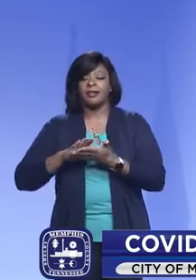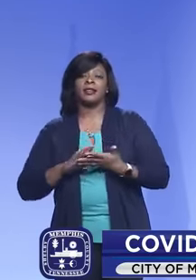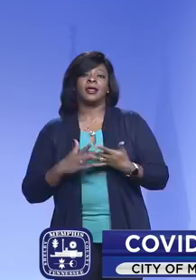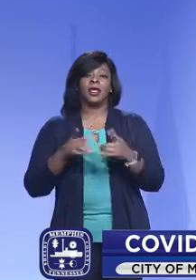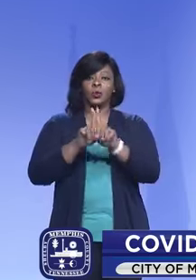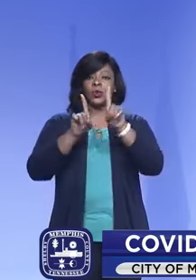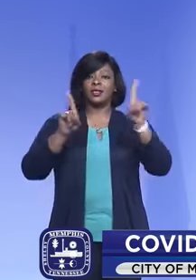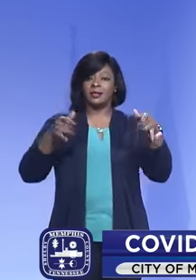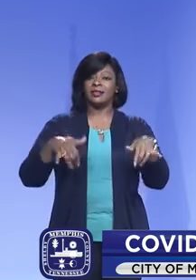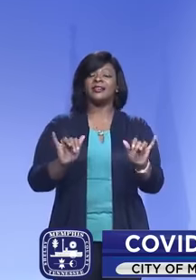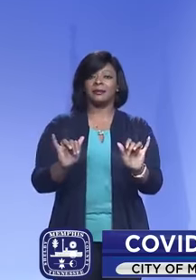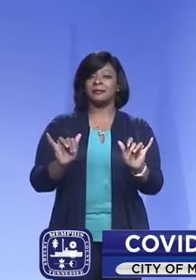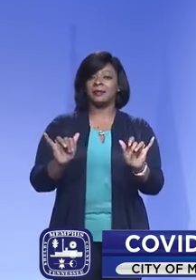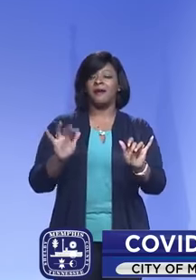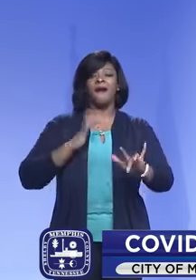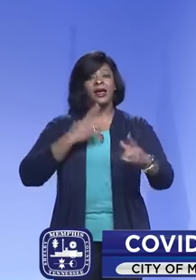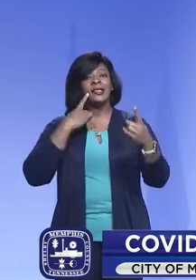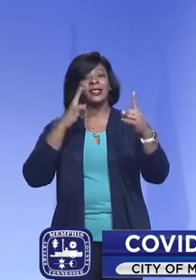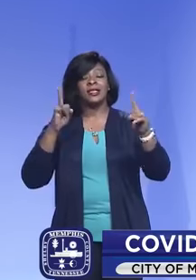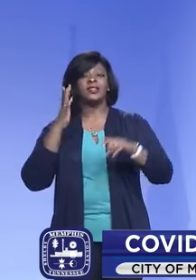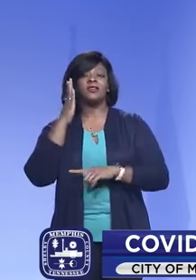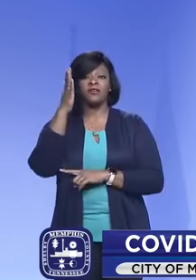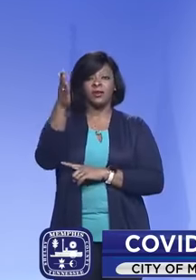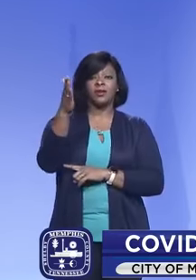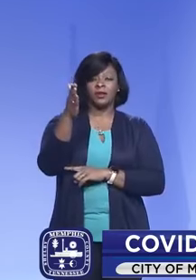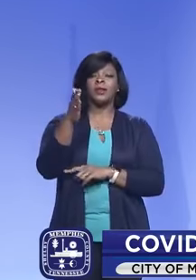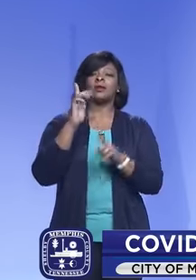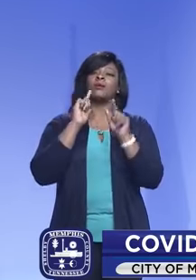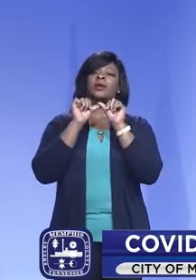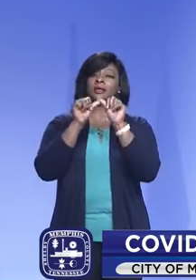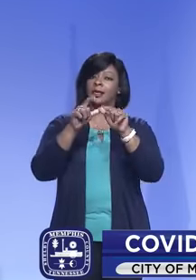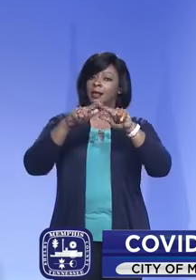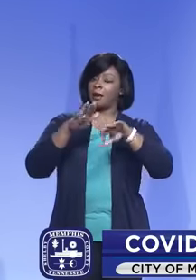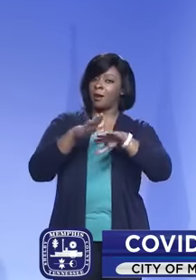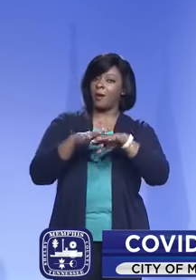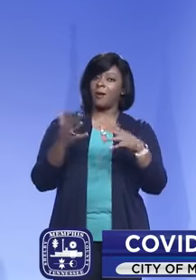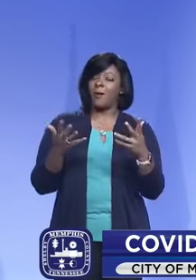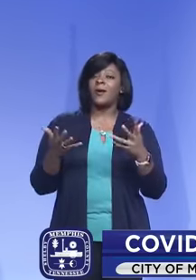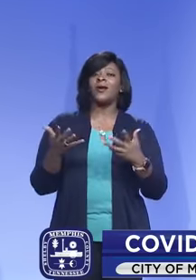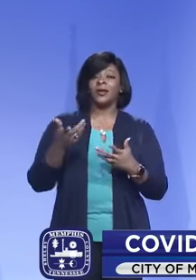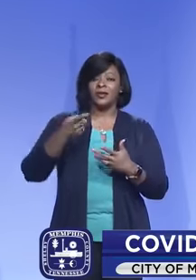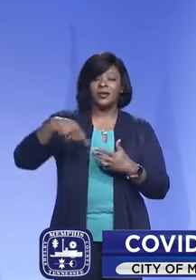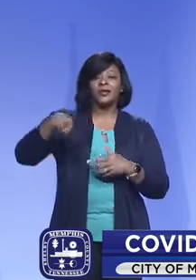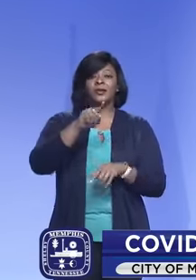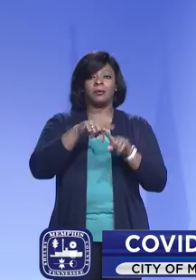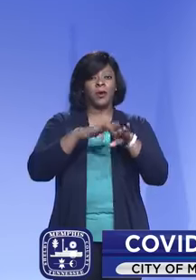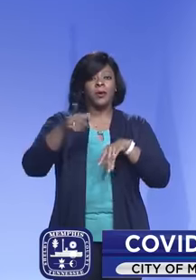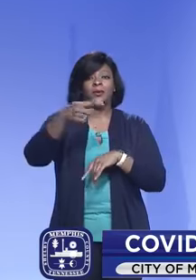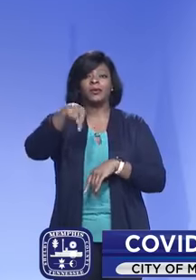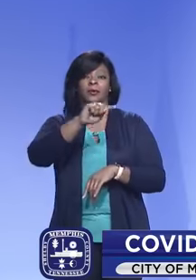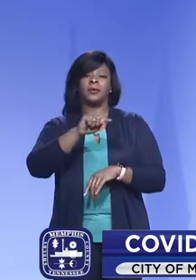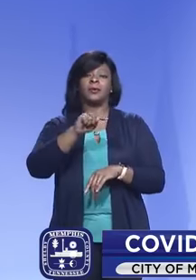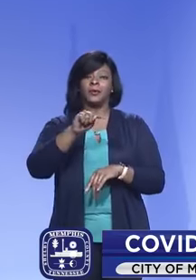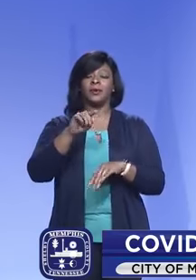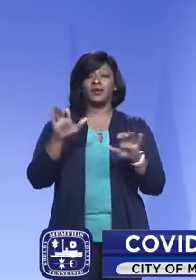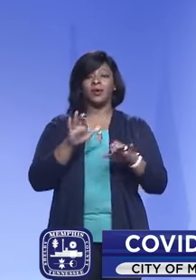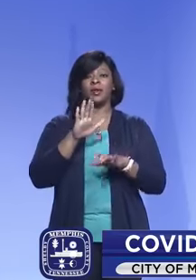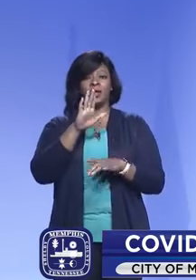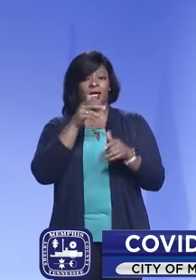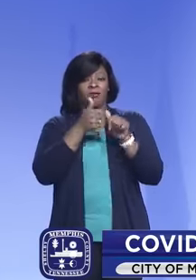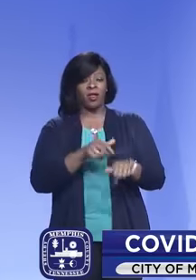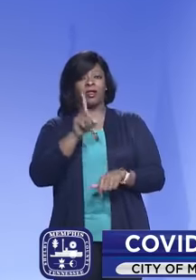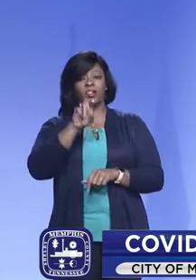social distancing. So our success in the future will be contingent on our ability to follow any new guidelines that may come out from Dr.